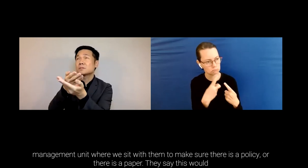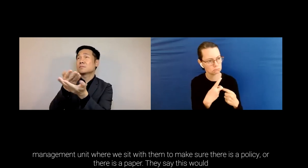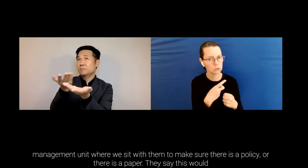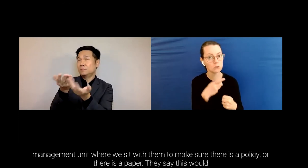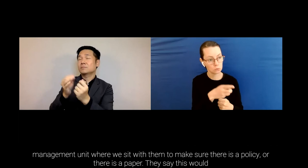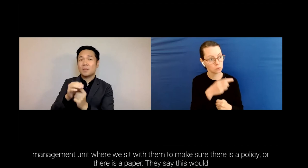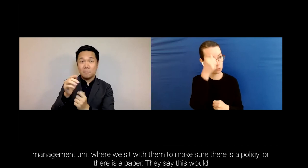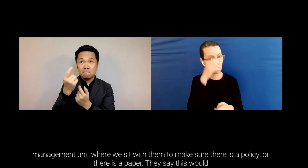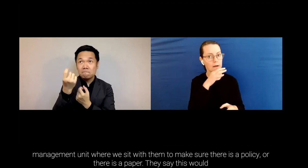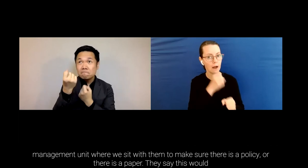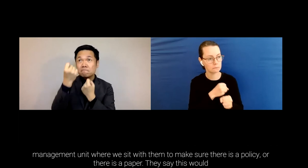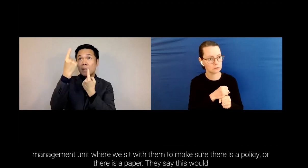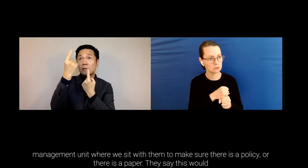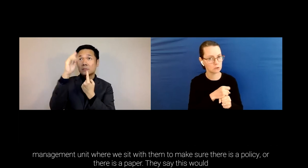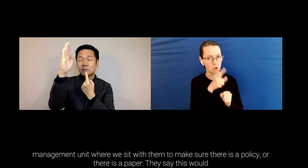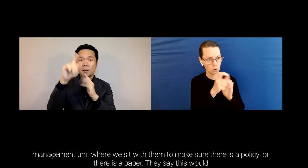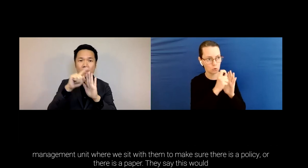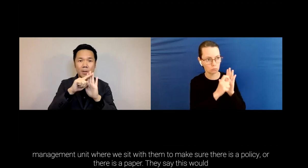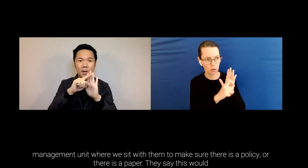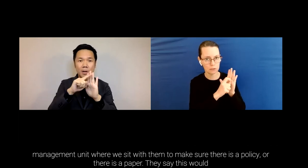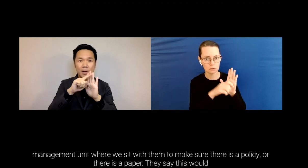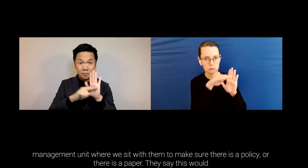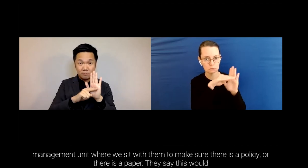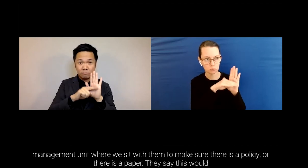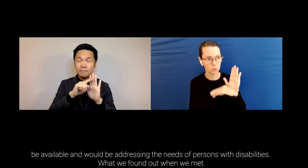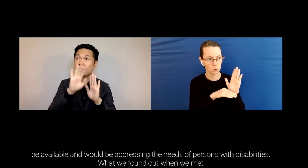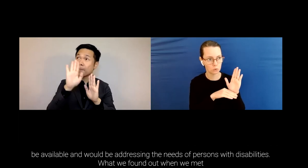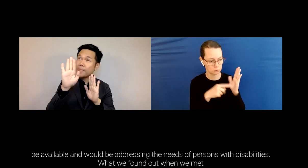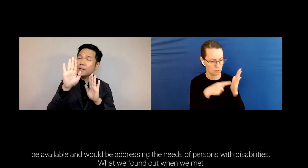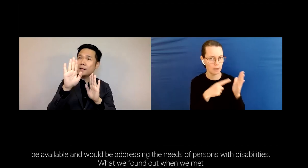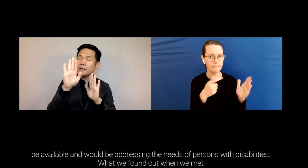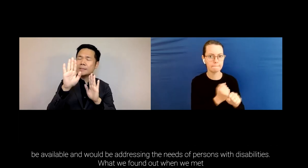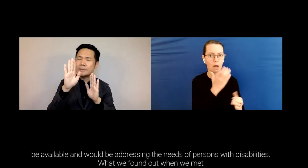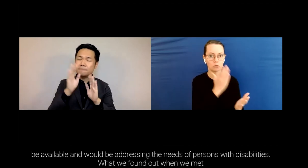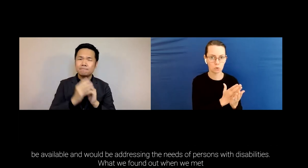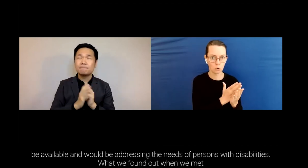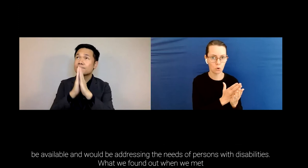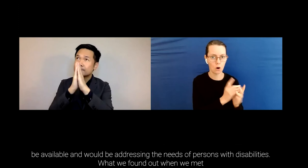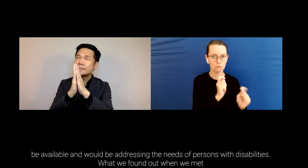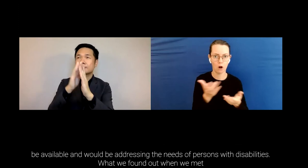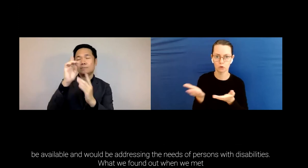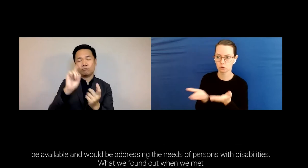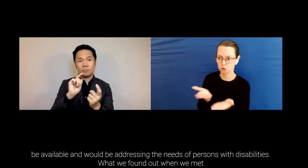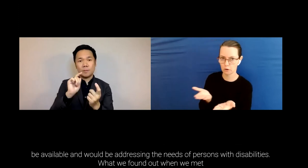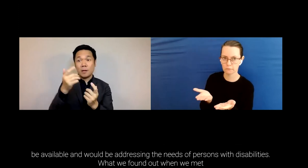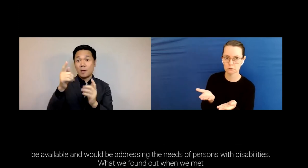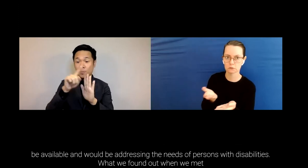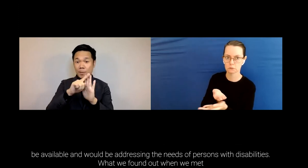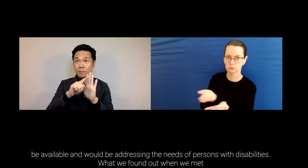there's a policy or there's a paper or their service should be available or should